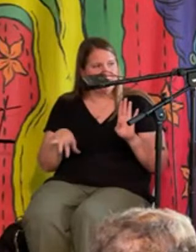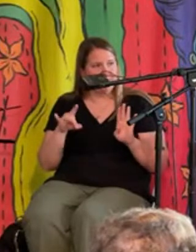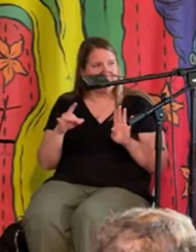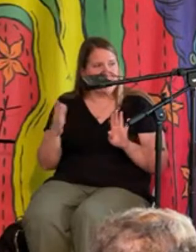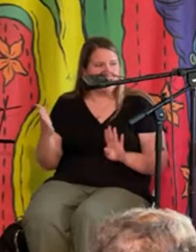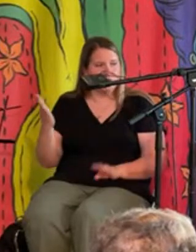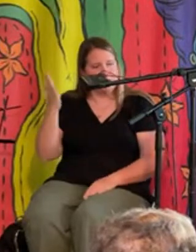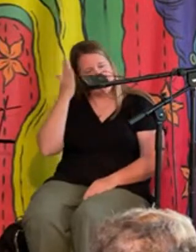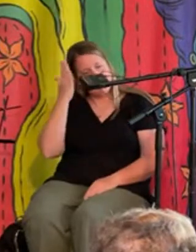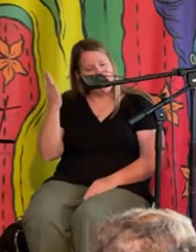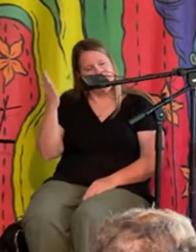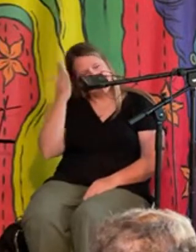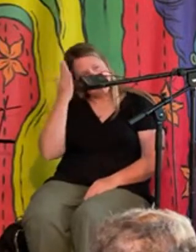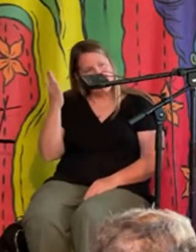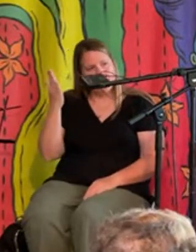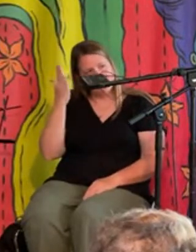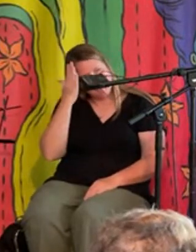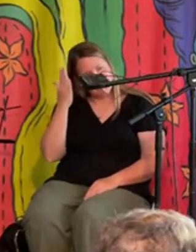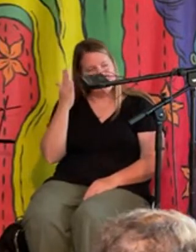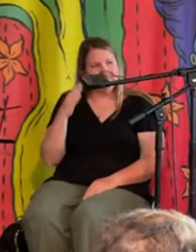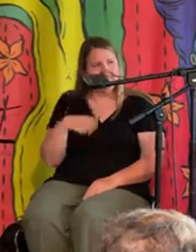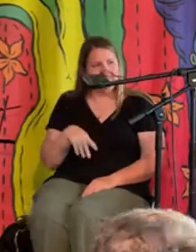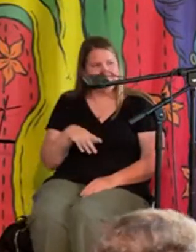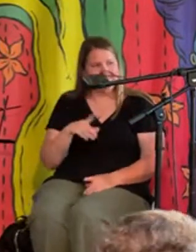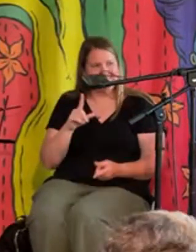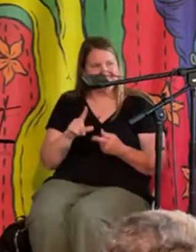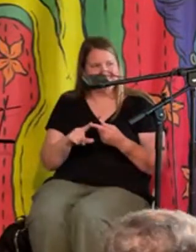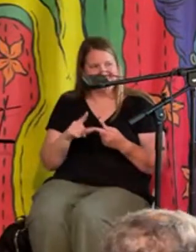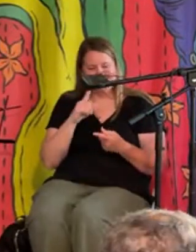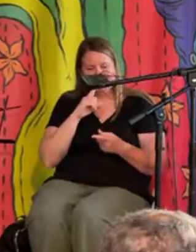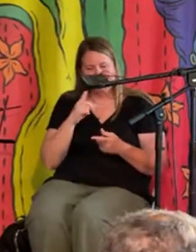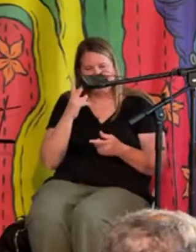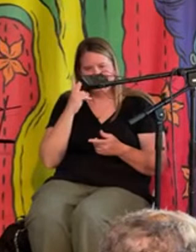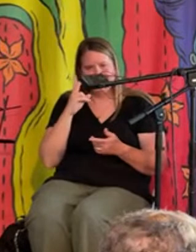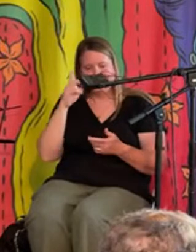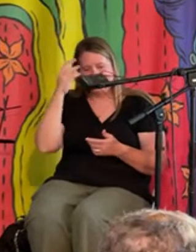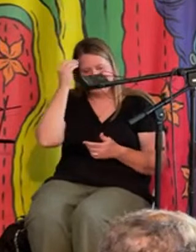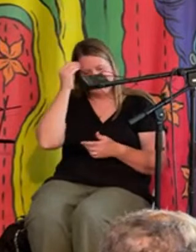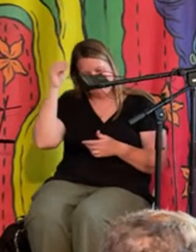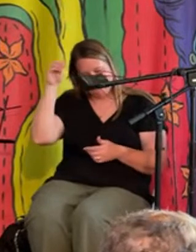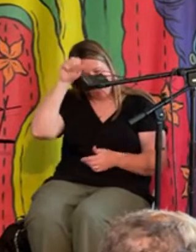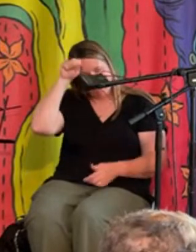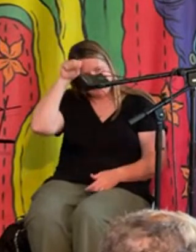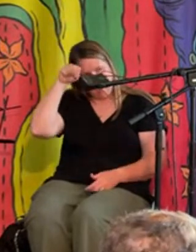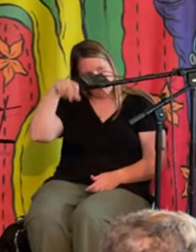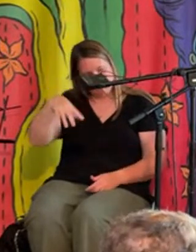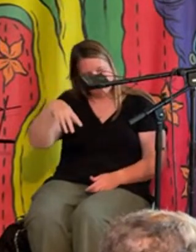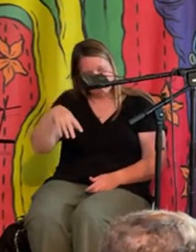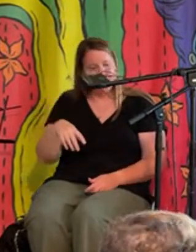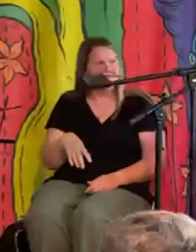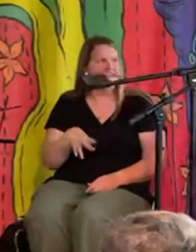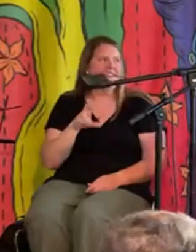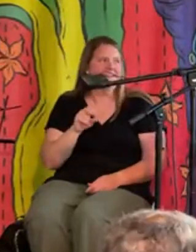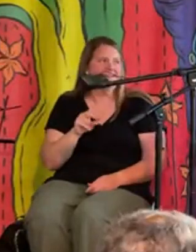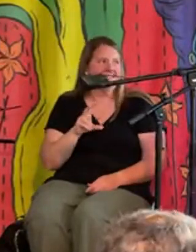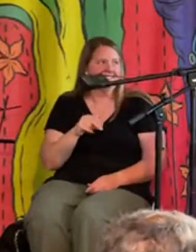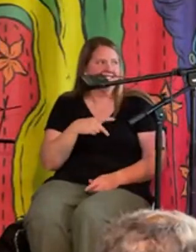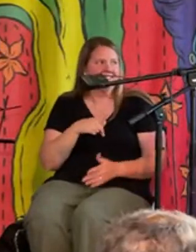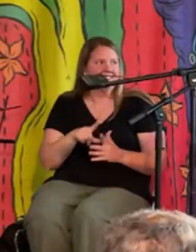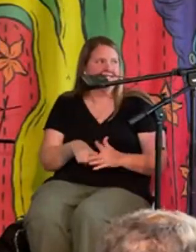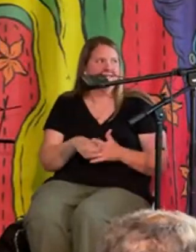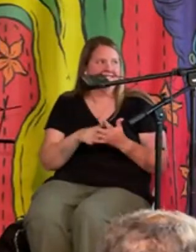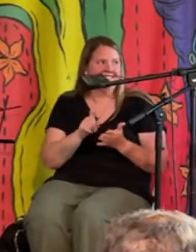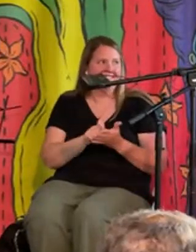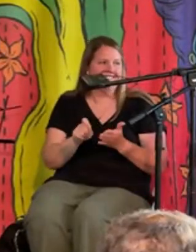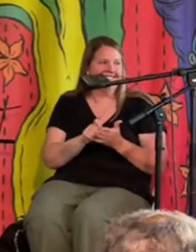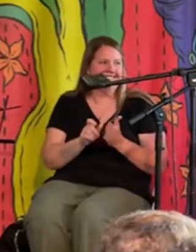it, and you hope that the wall will break and not your head. You know, when I started writing the book, I thought